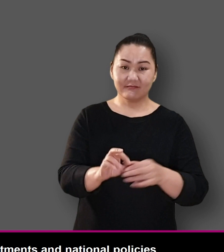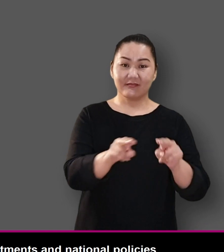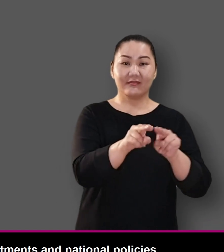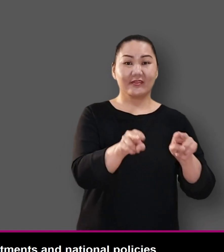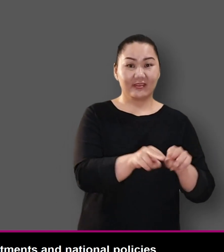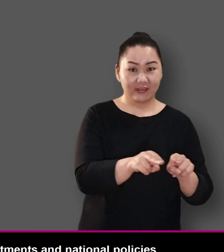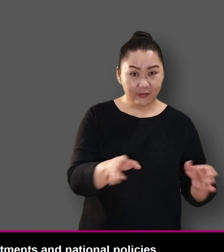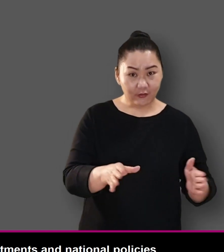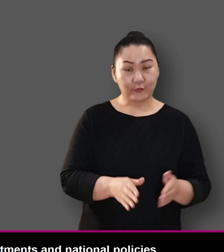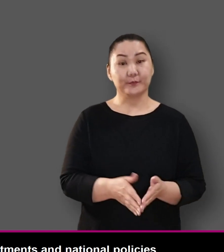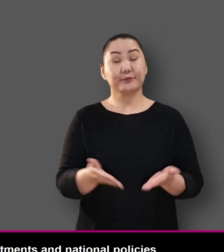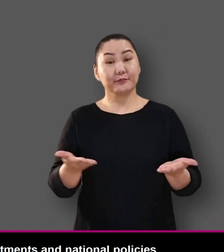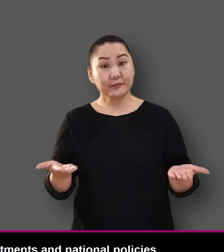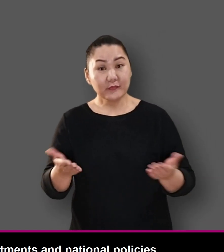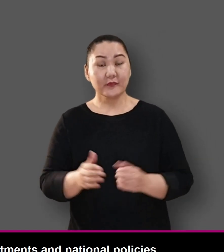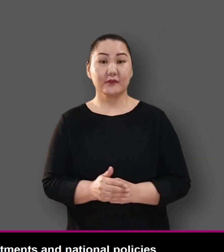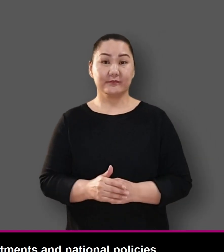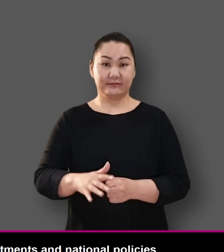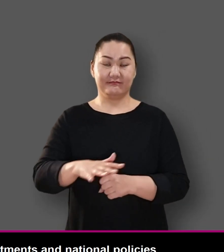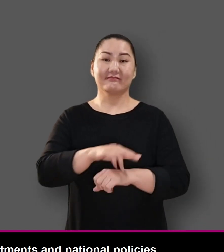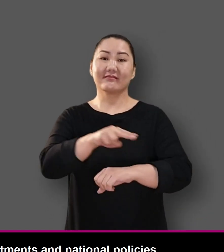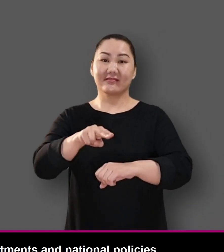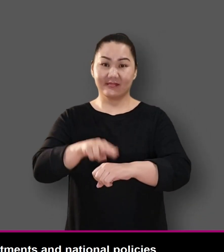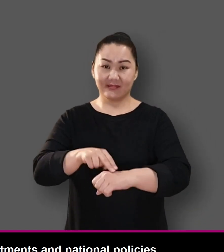on international commitments and national policies,